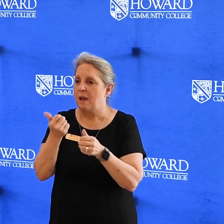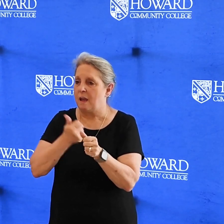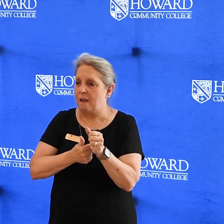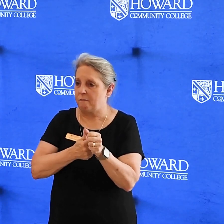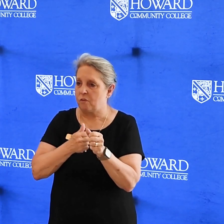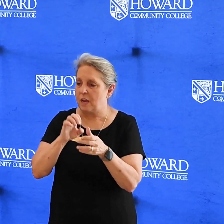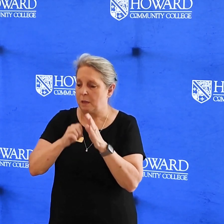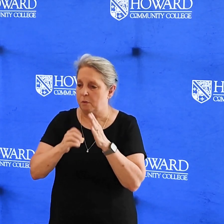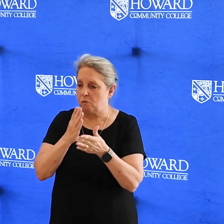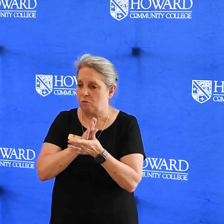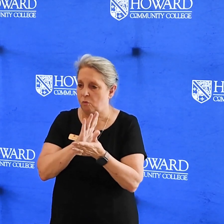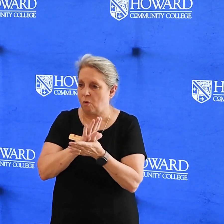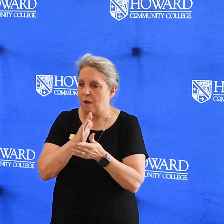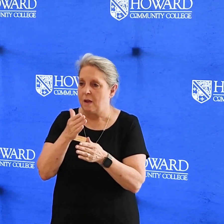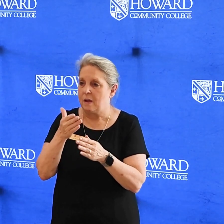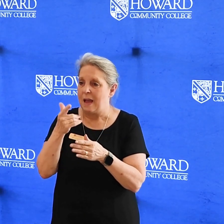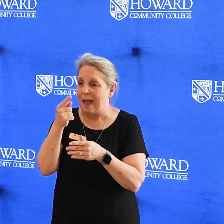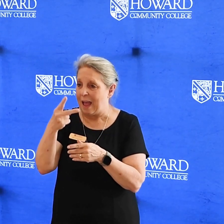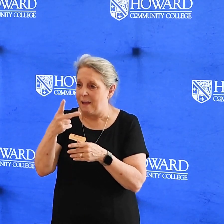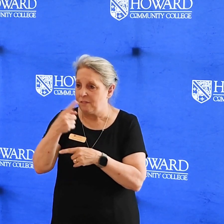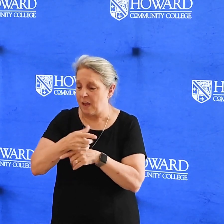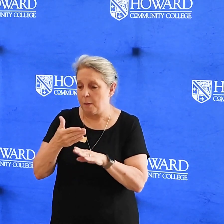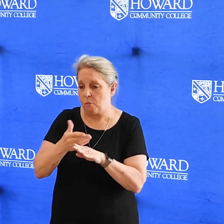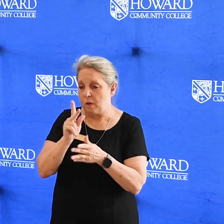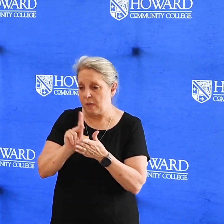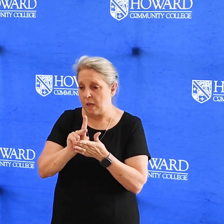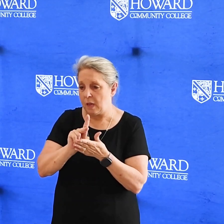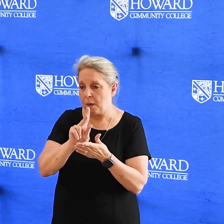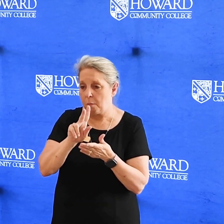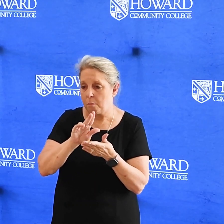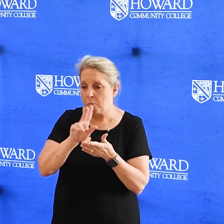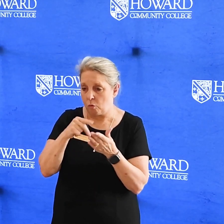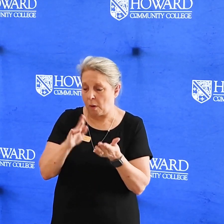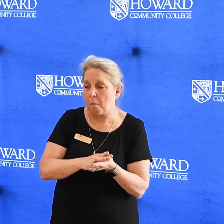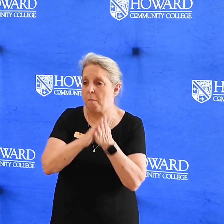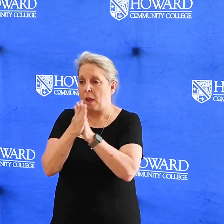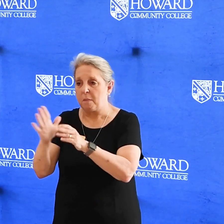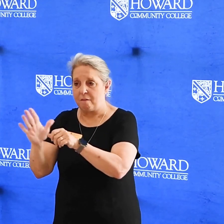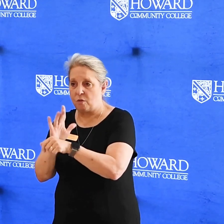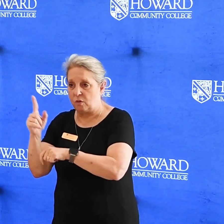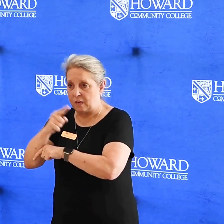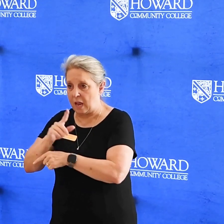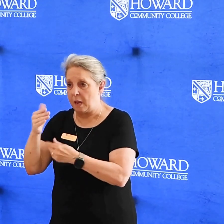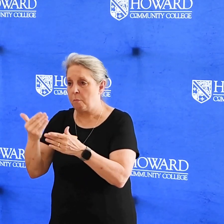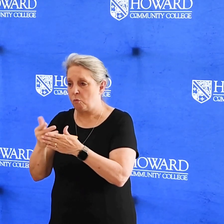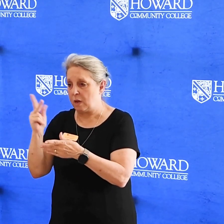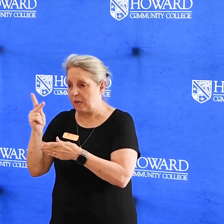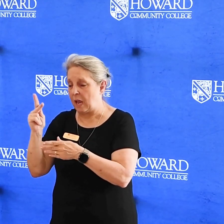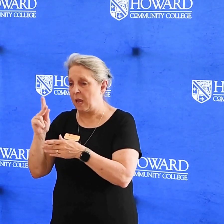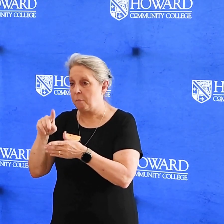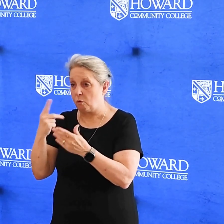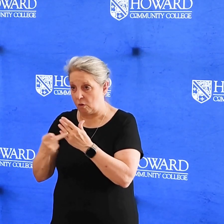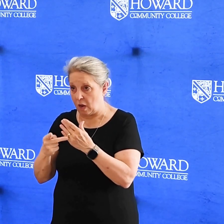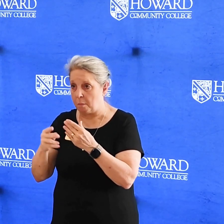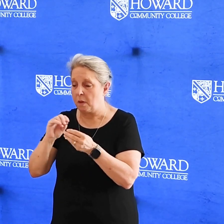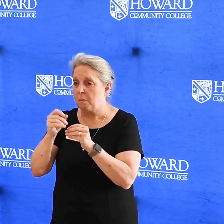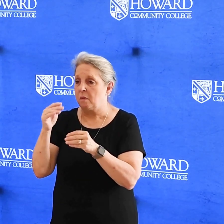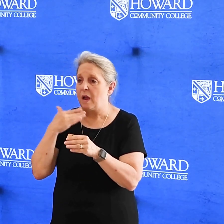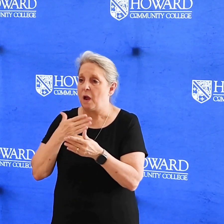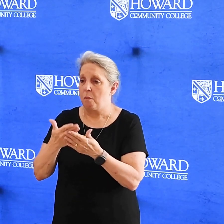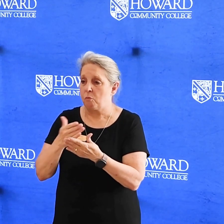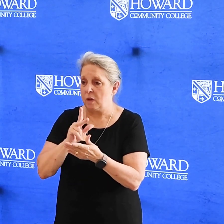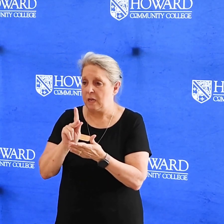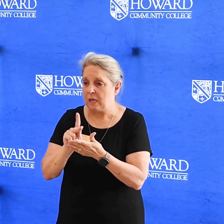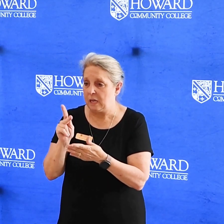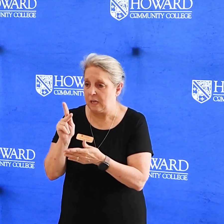pre-K program into a full-day pre-K program. And the number of full-day pre-K slots in our school system has